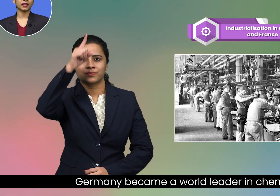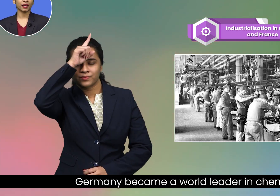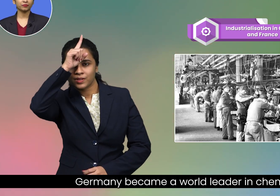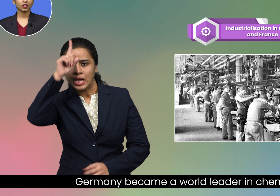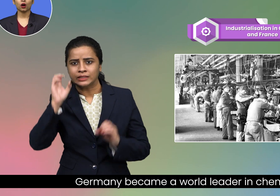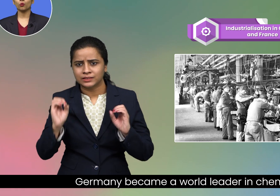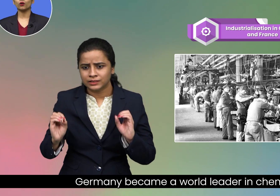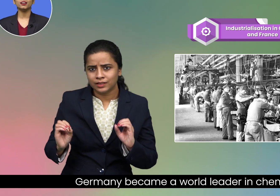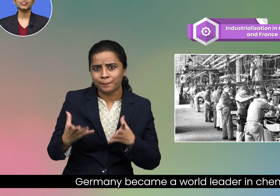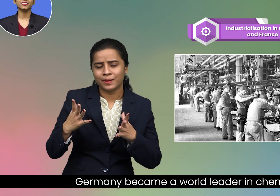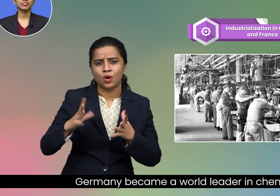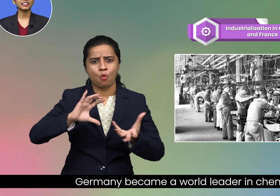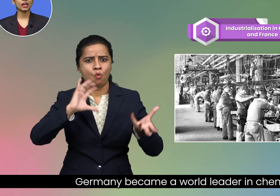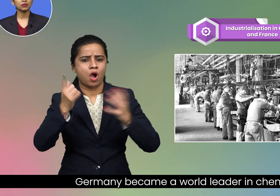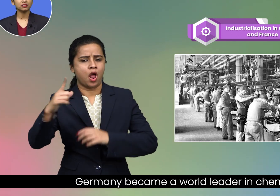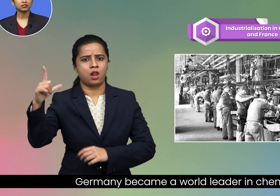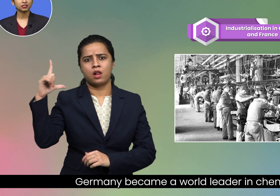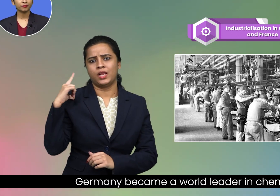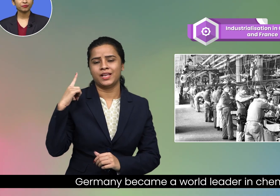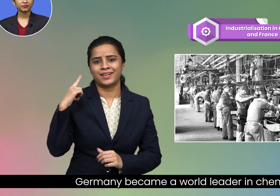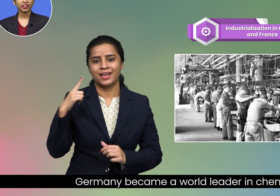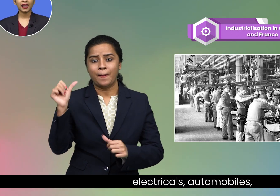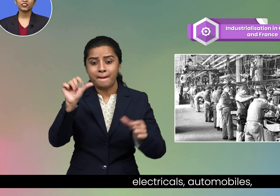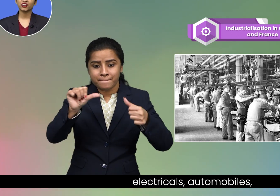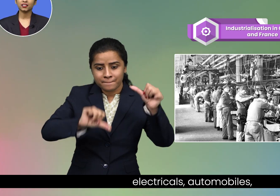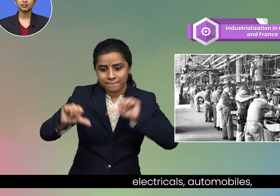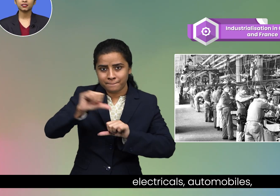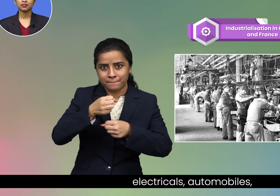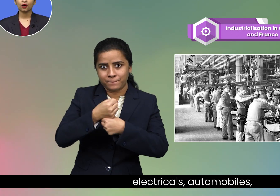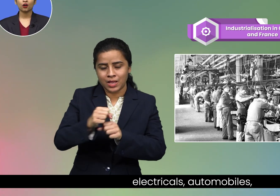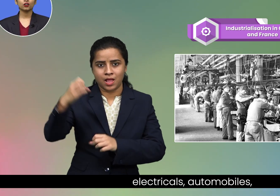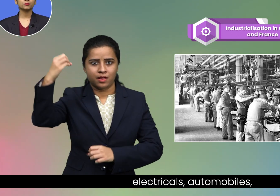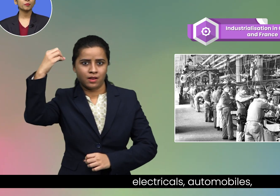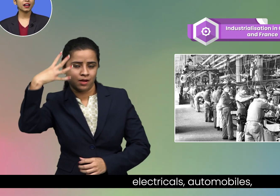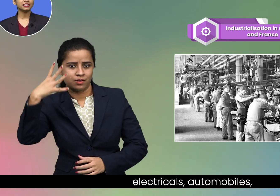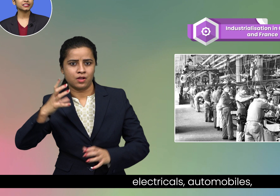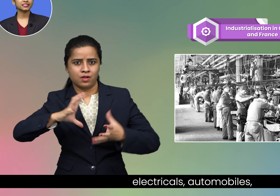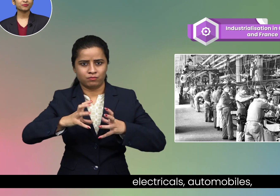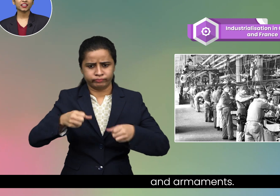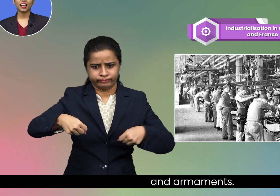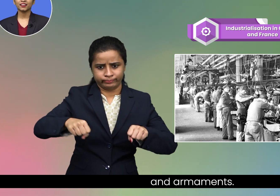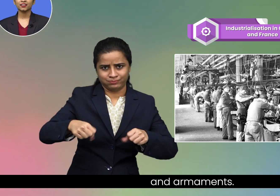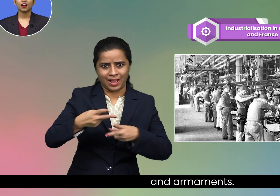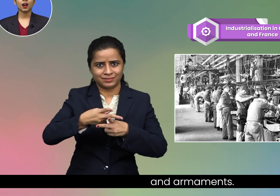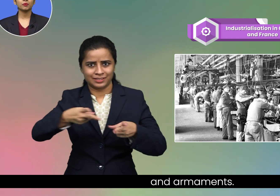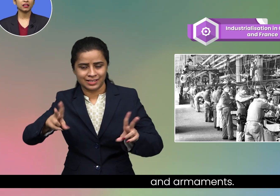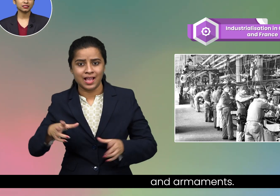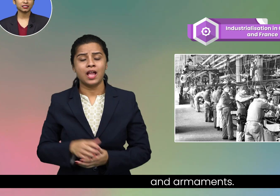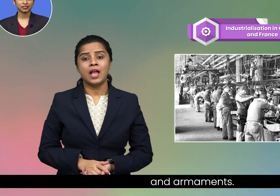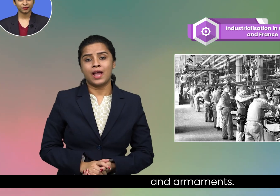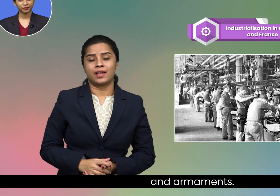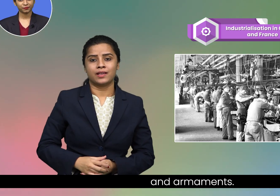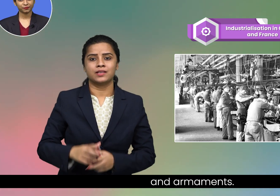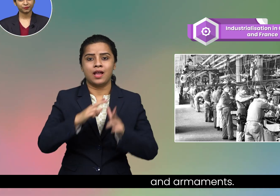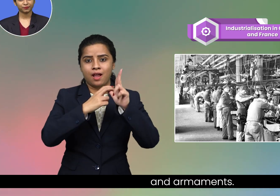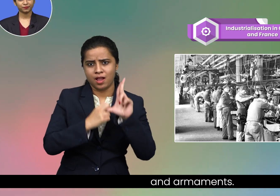Germany became a world leader in chemicals, electricals, automobiles, and armaments.